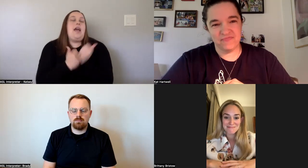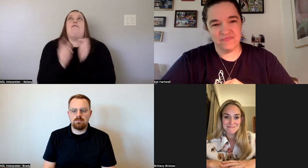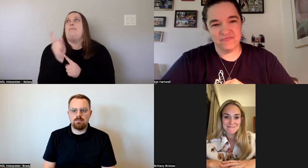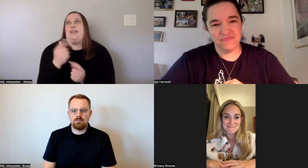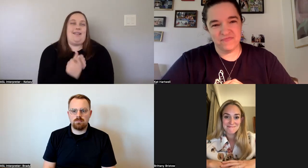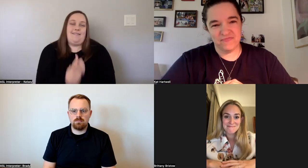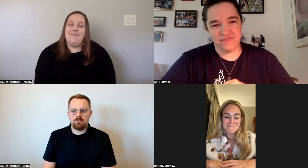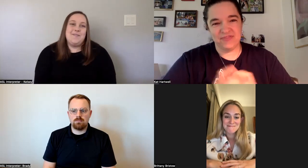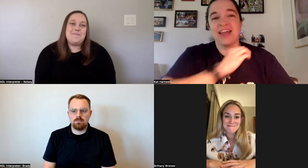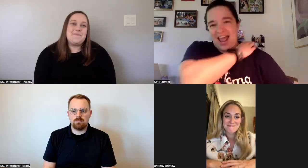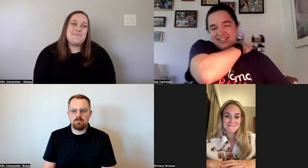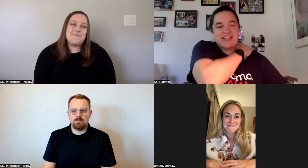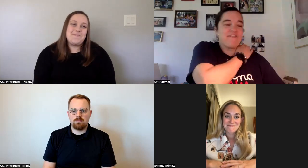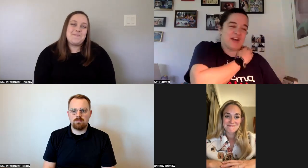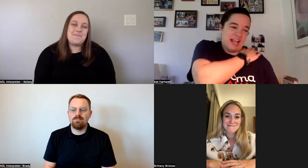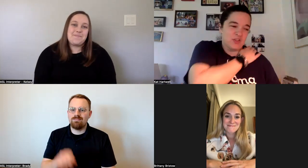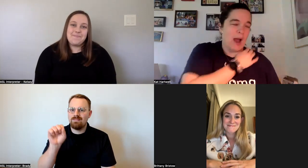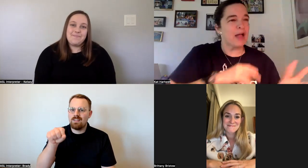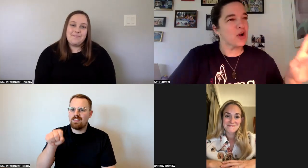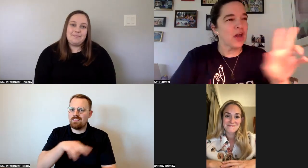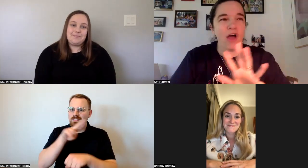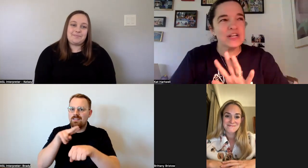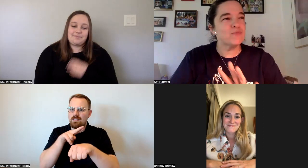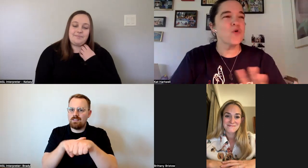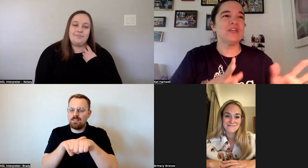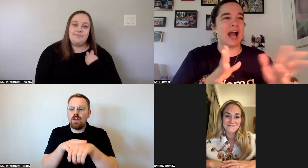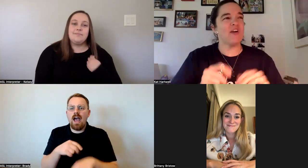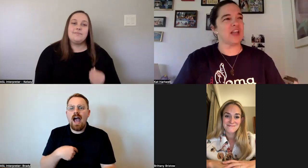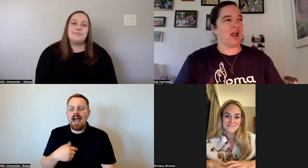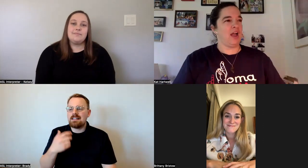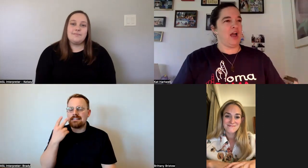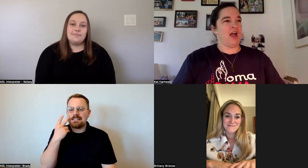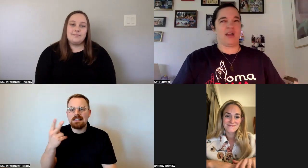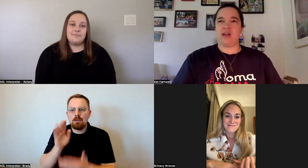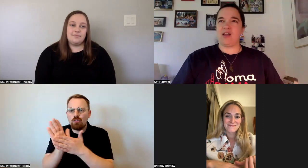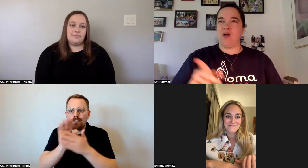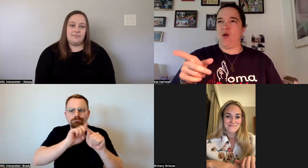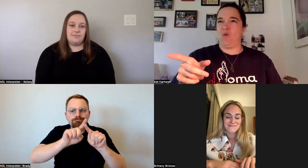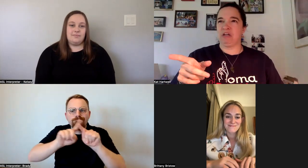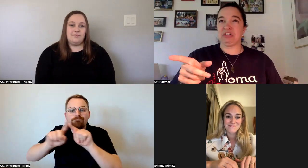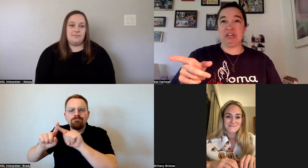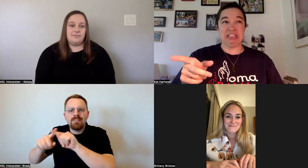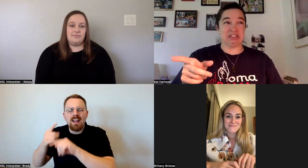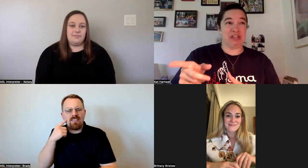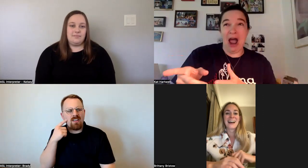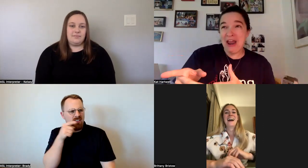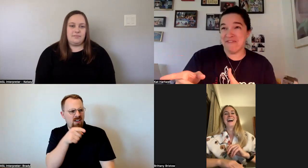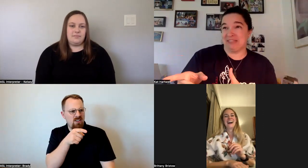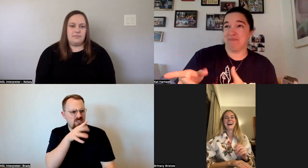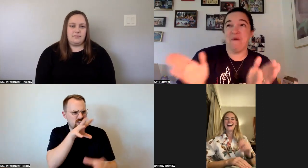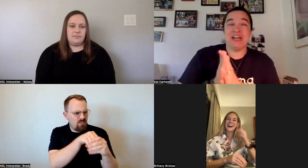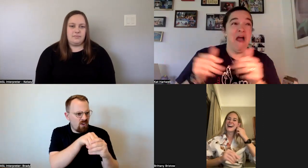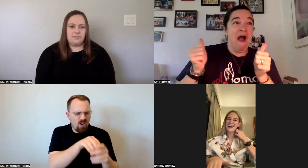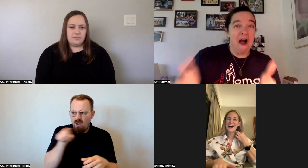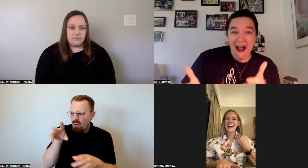it. Yeah, definitely. I'm not looking at all these movies. I'm like, damn, she had to die in